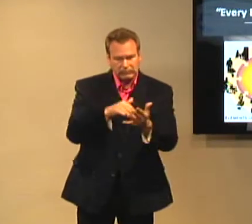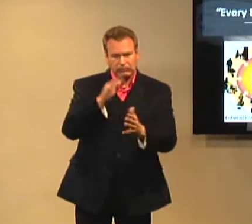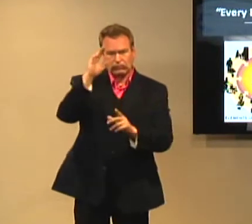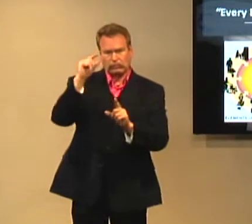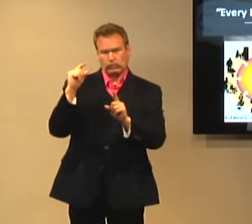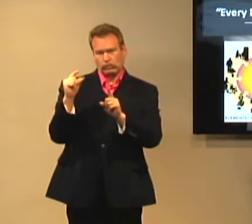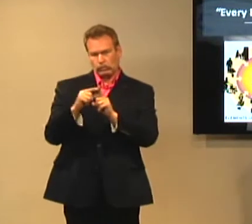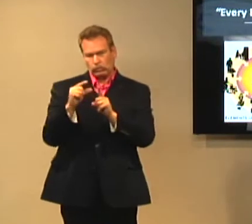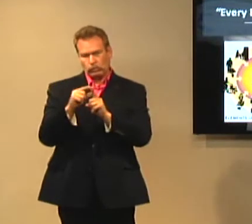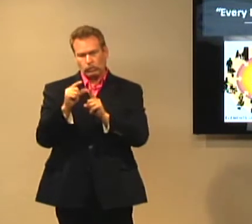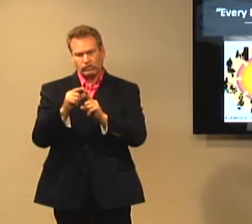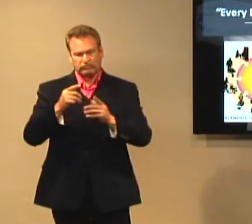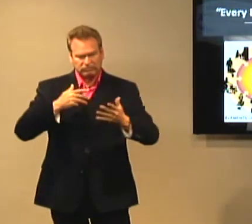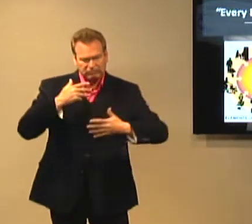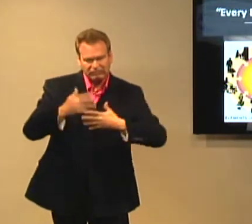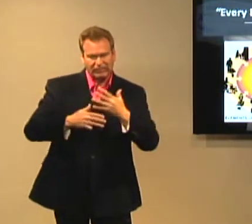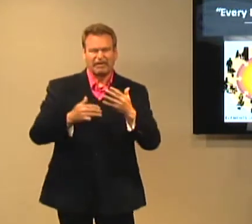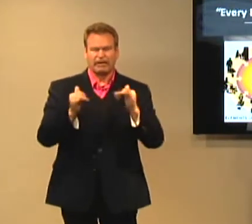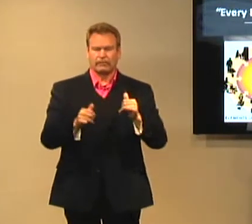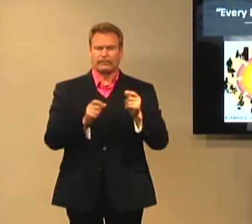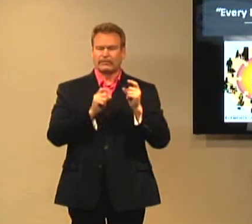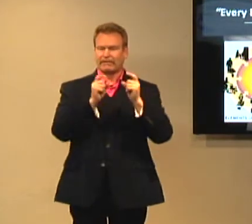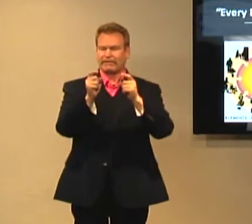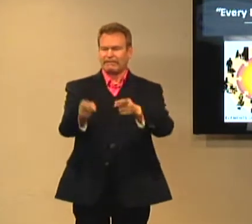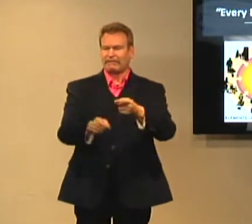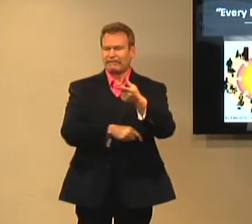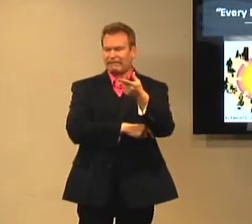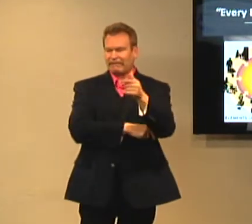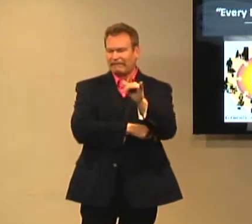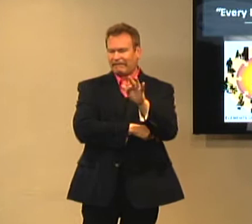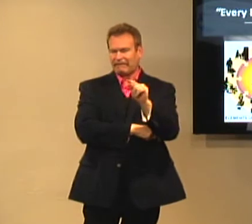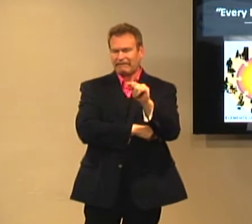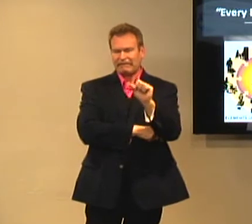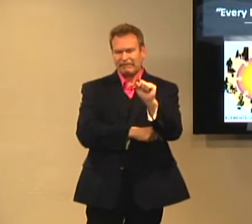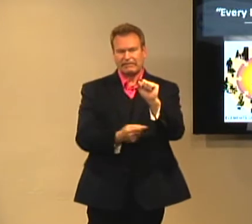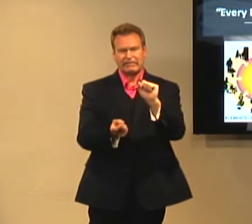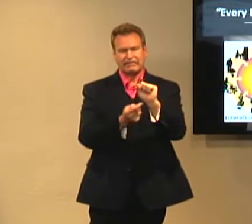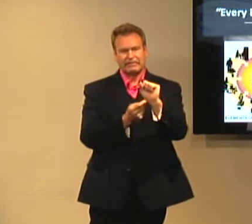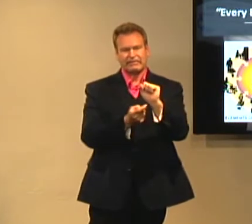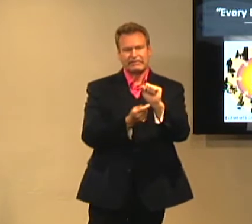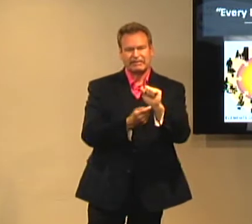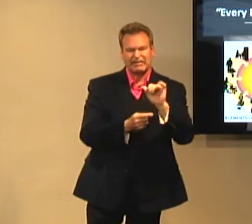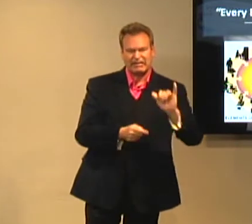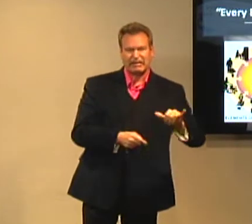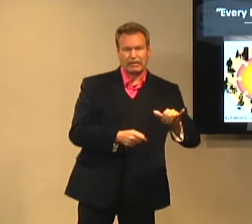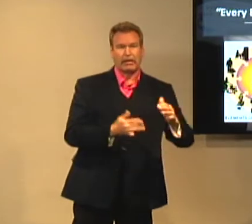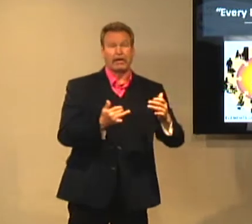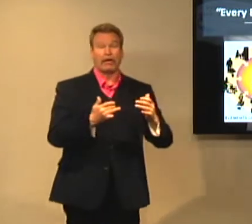And some are encouragers. As we each learn the word, these are the gifts that God has given to the